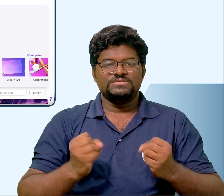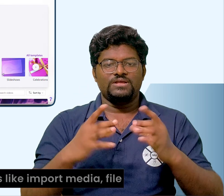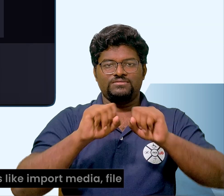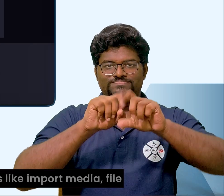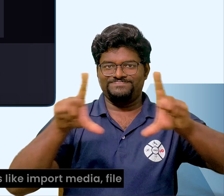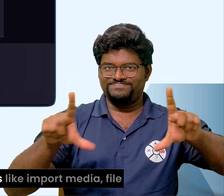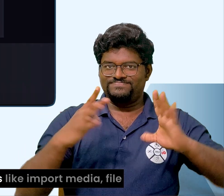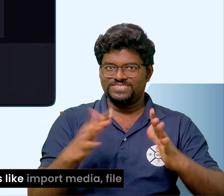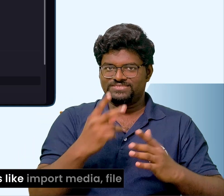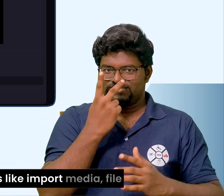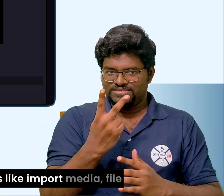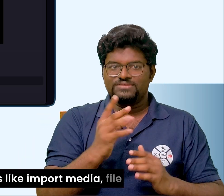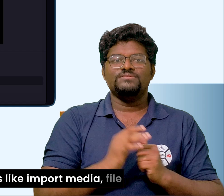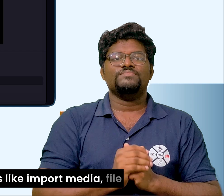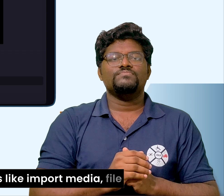You can see options like Import Media,